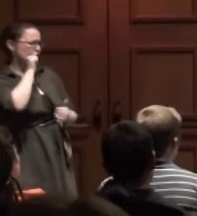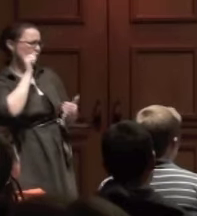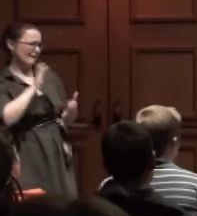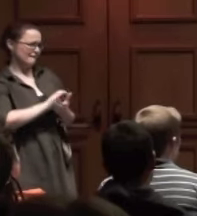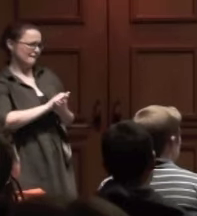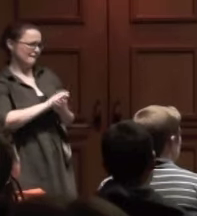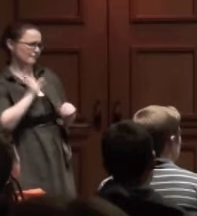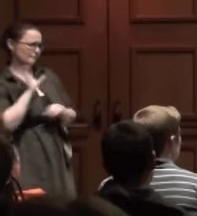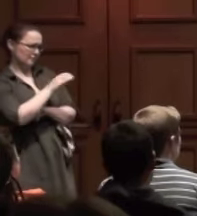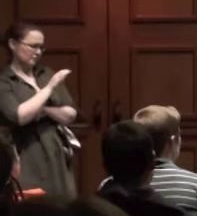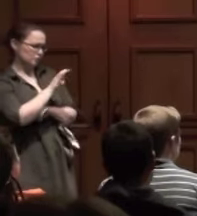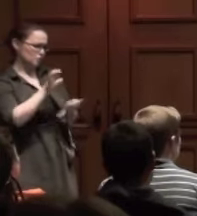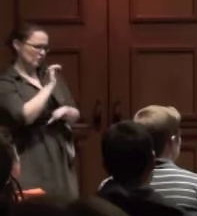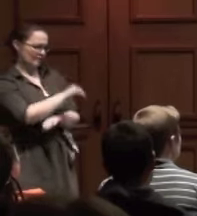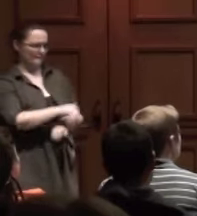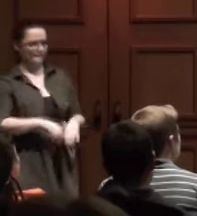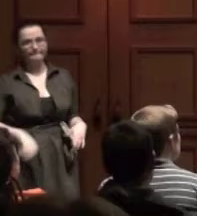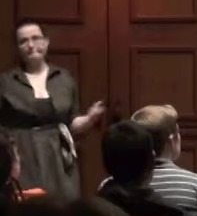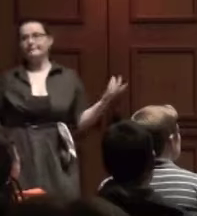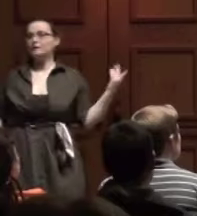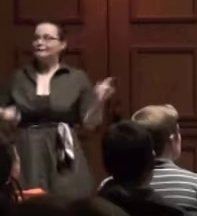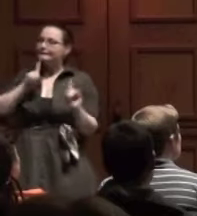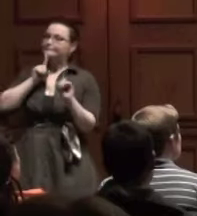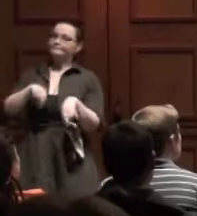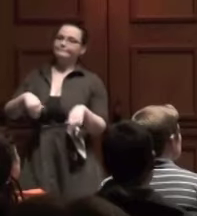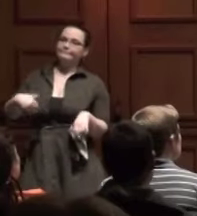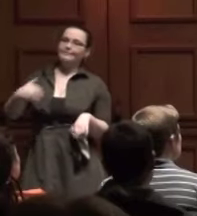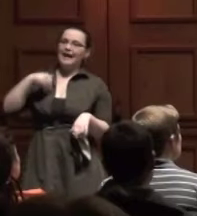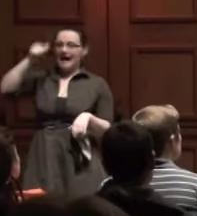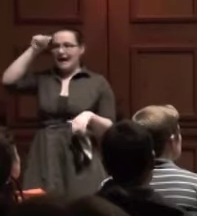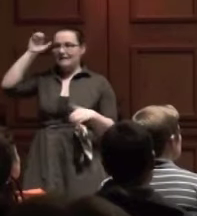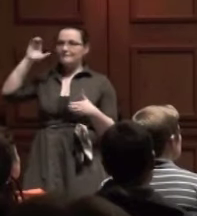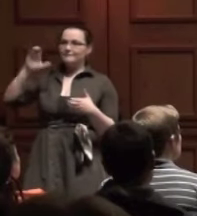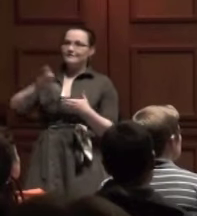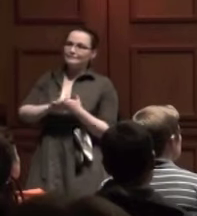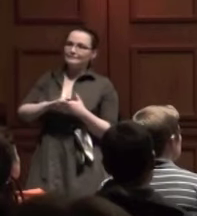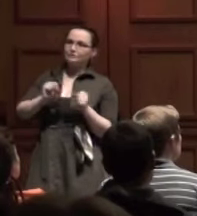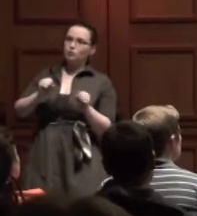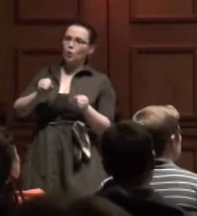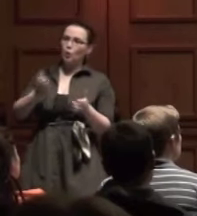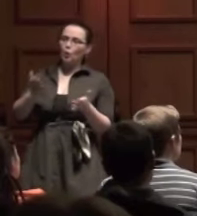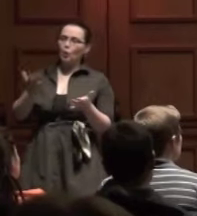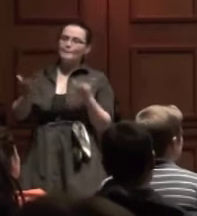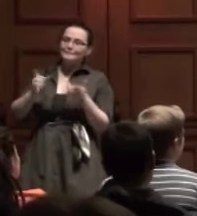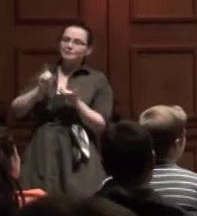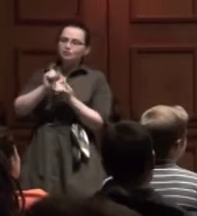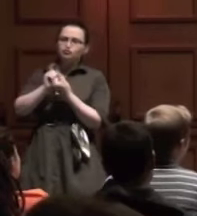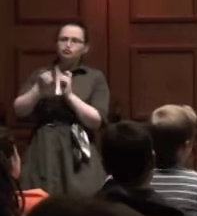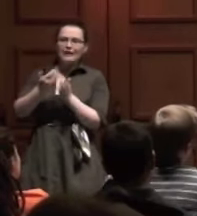Well, I replied, "I have a husband, so I imagine that changes the game a little."